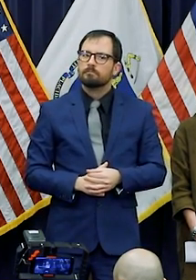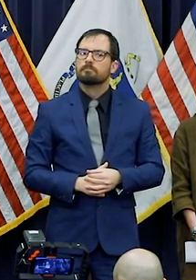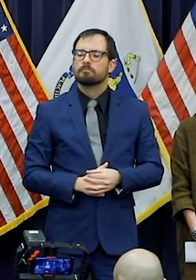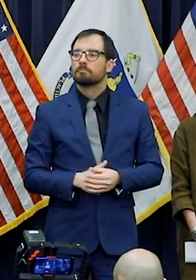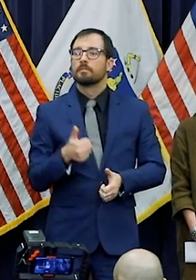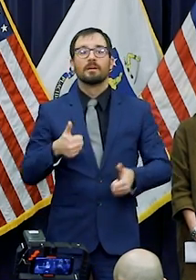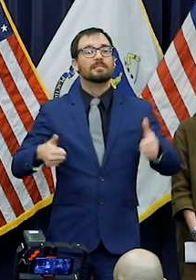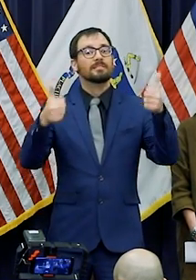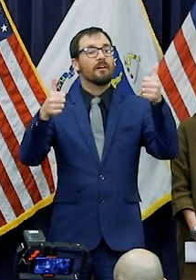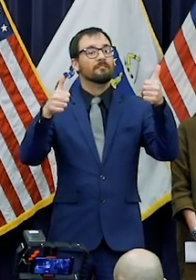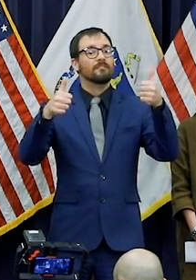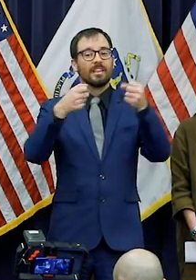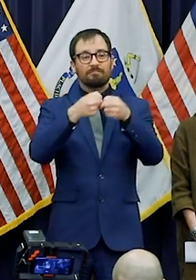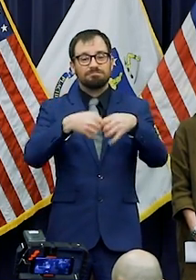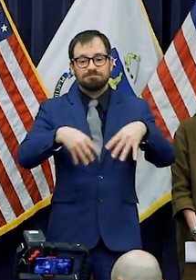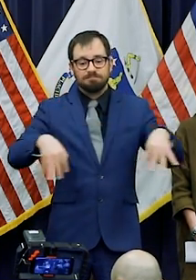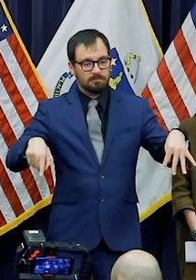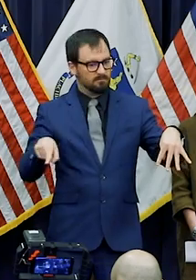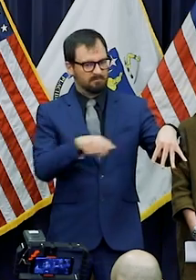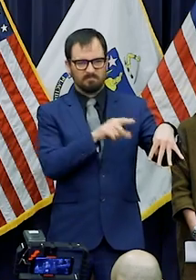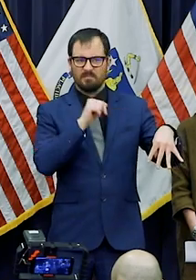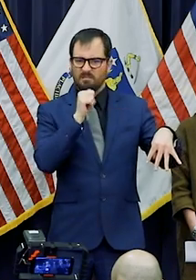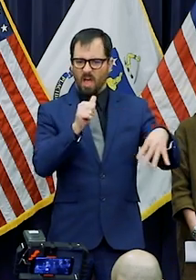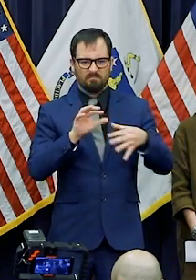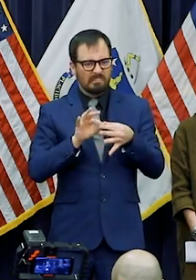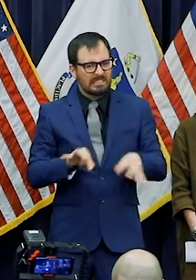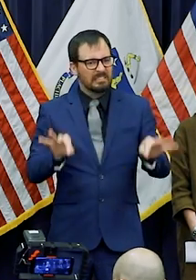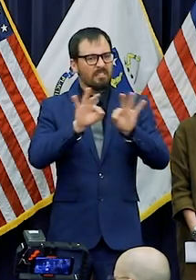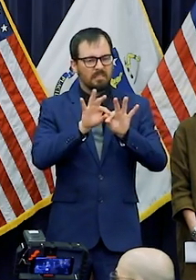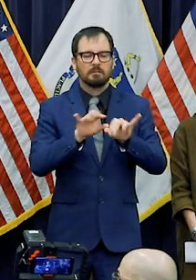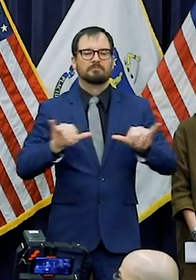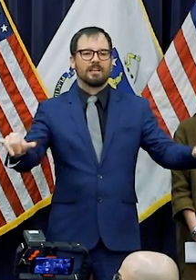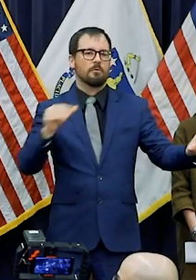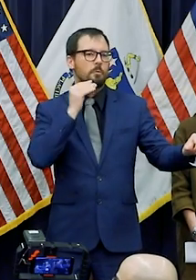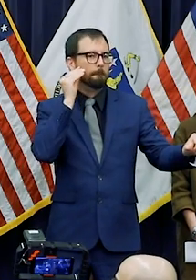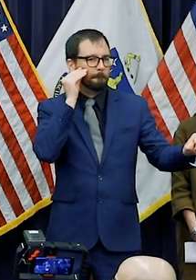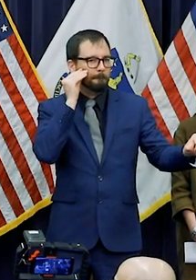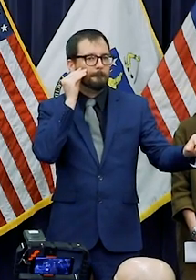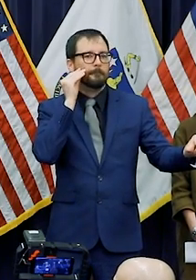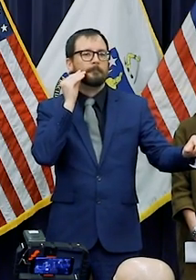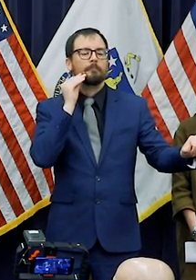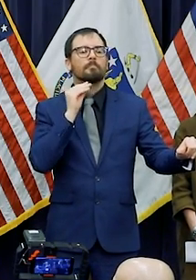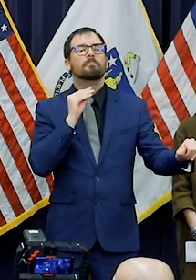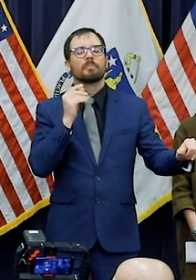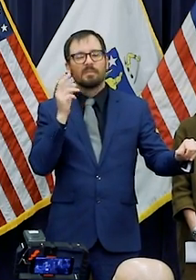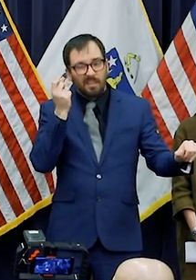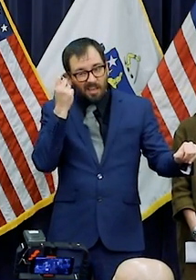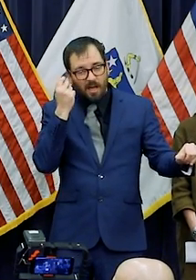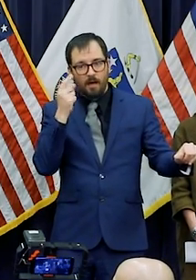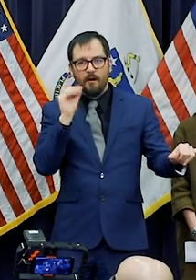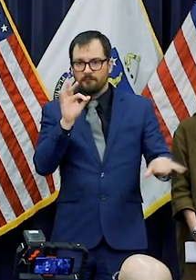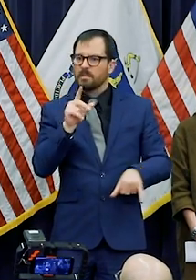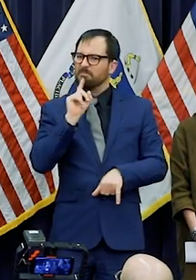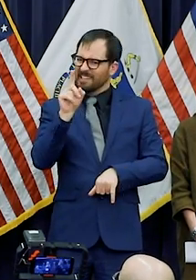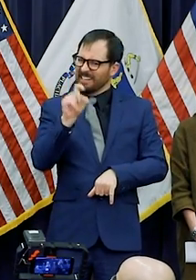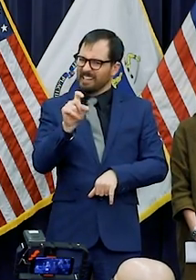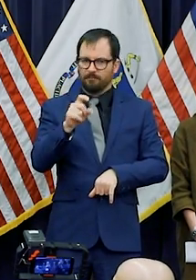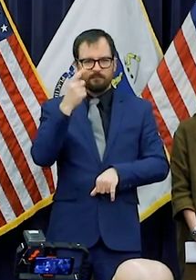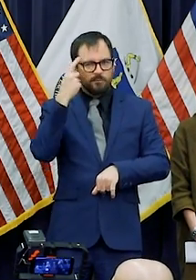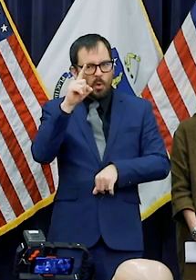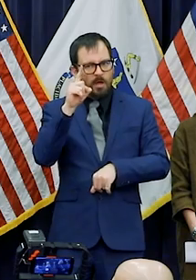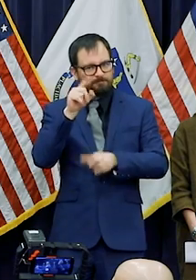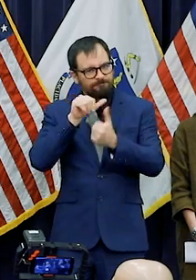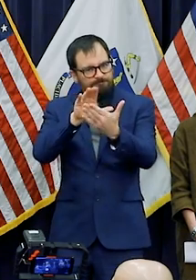state's COVID-19 response efforts. Over the past few days, we've had productive talks with the unions and leadership across our